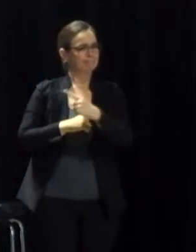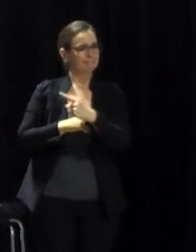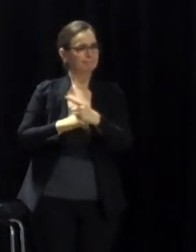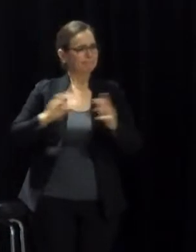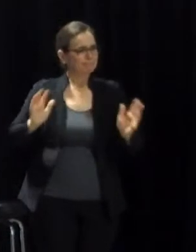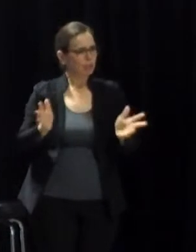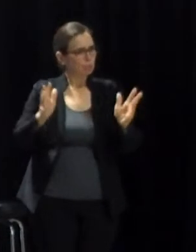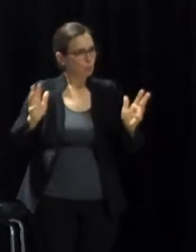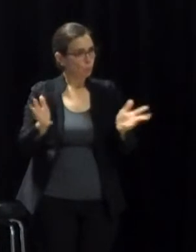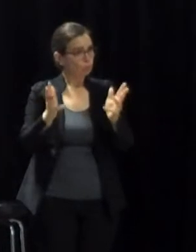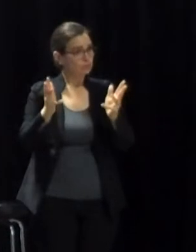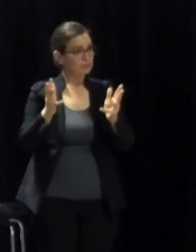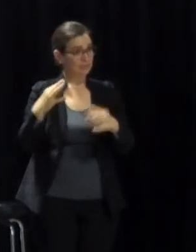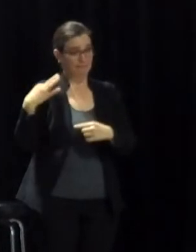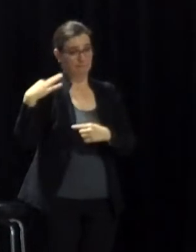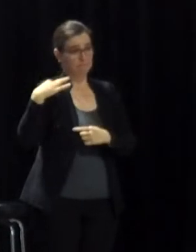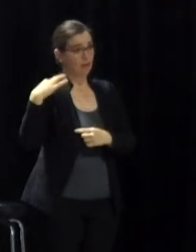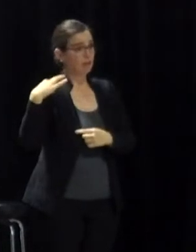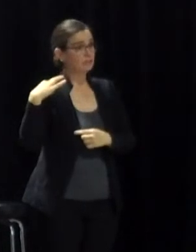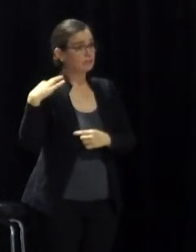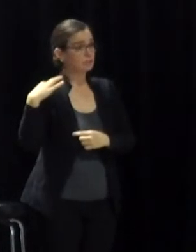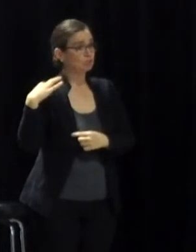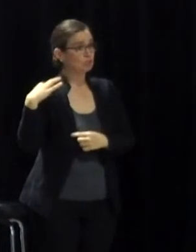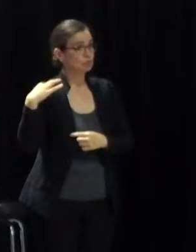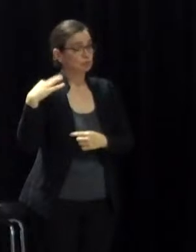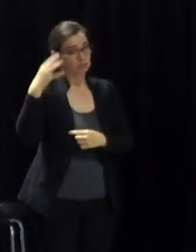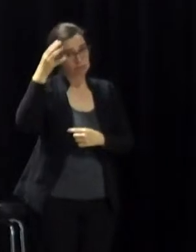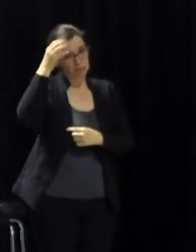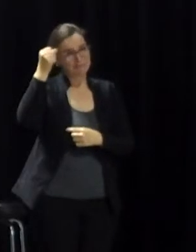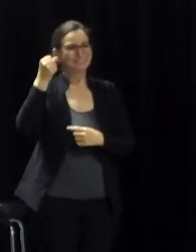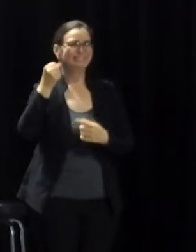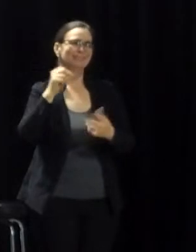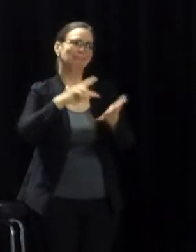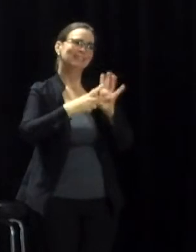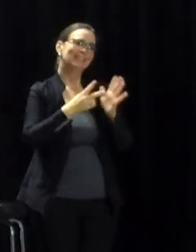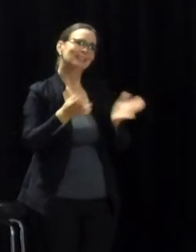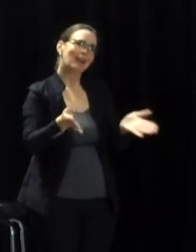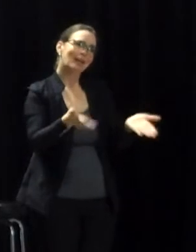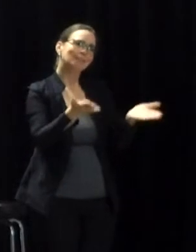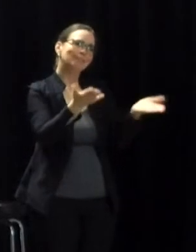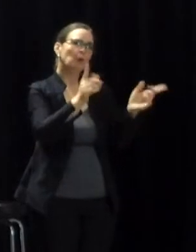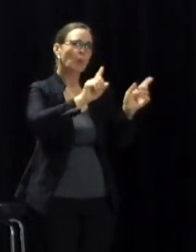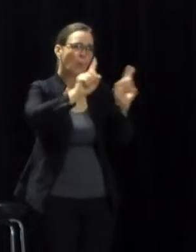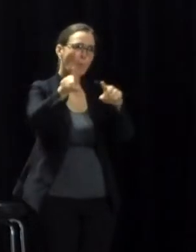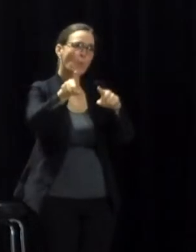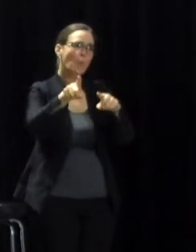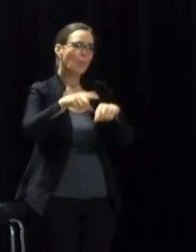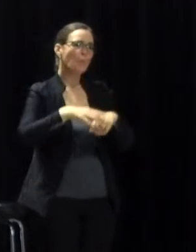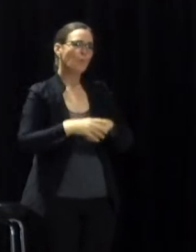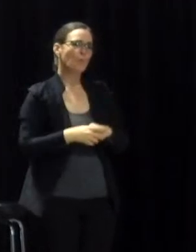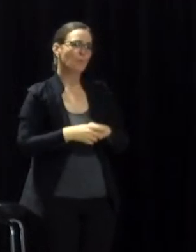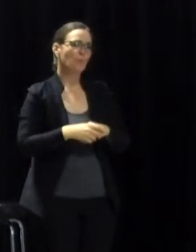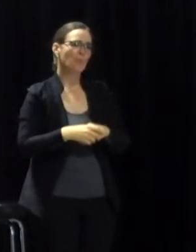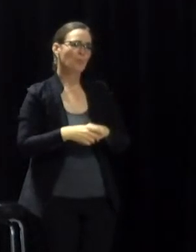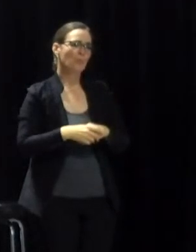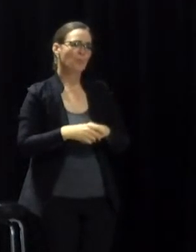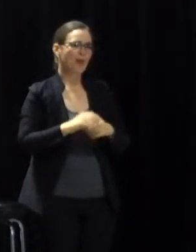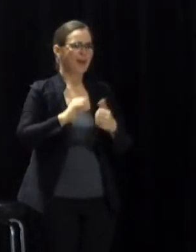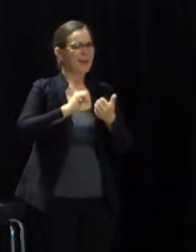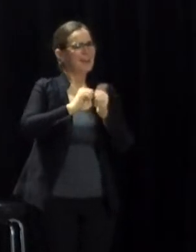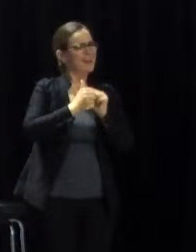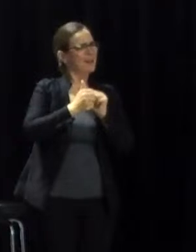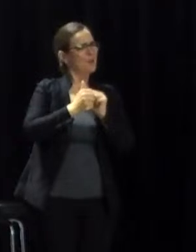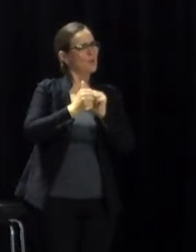sense. How close do you think we are to going back to mandated